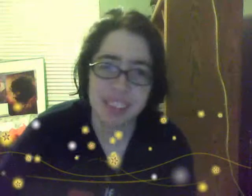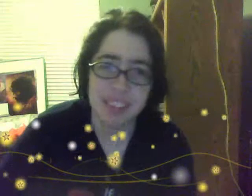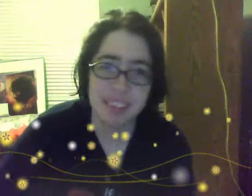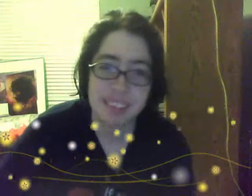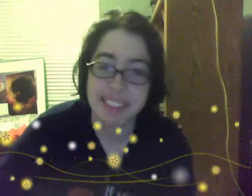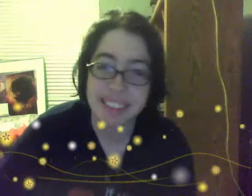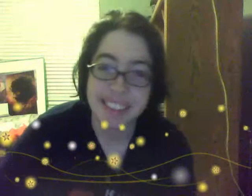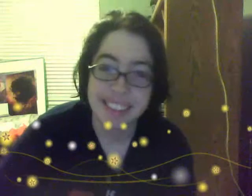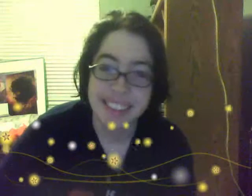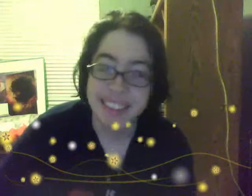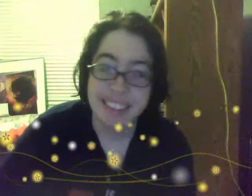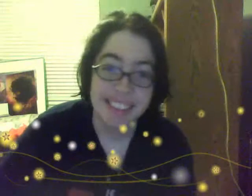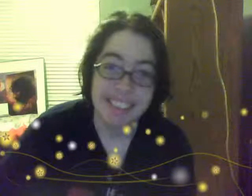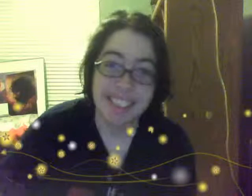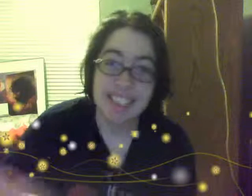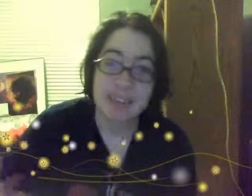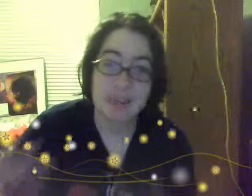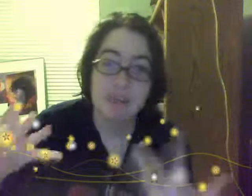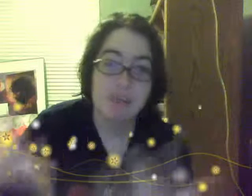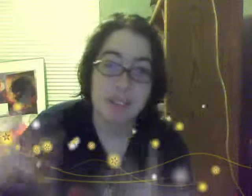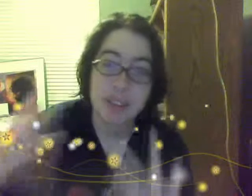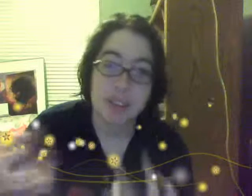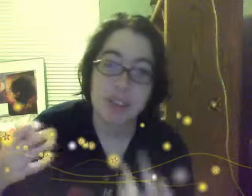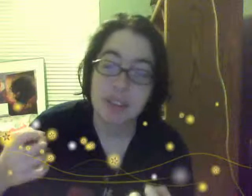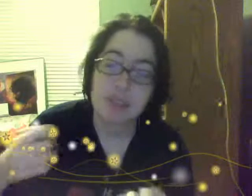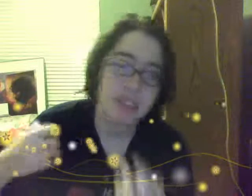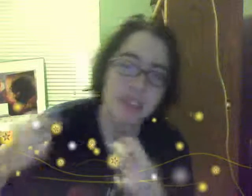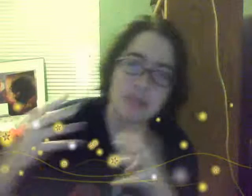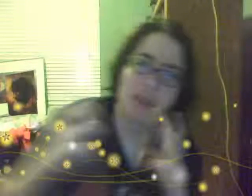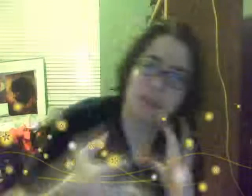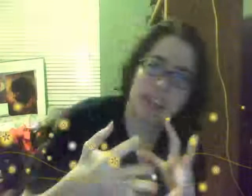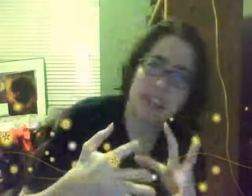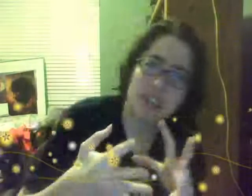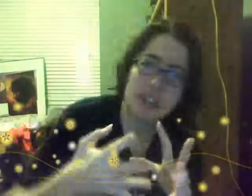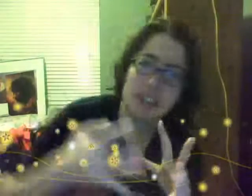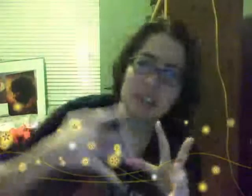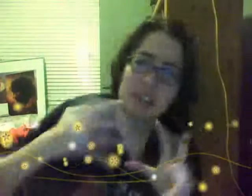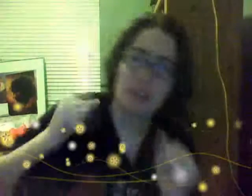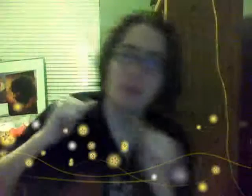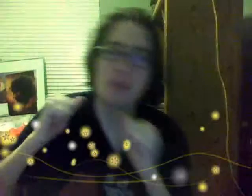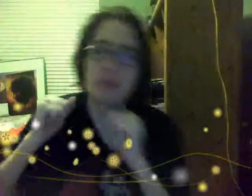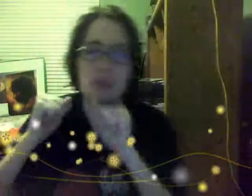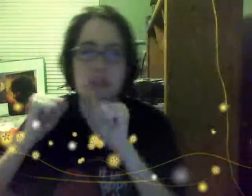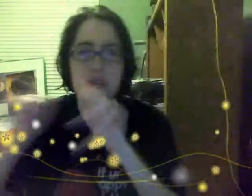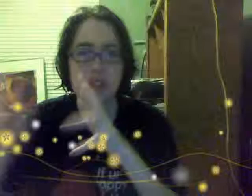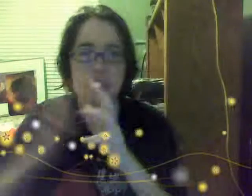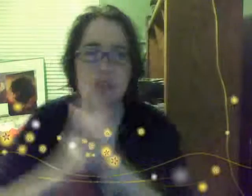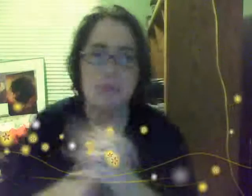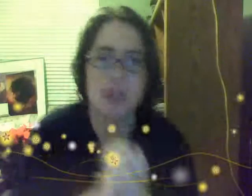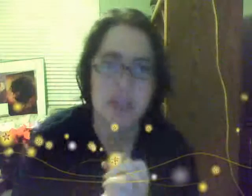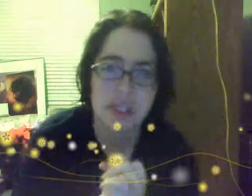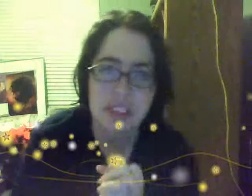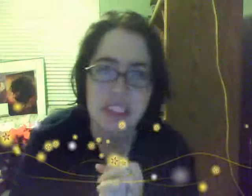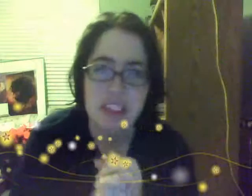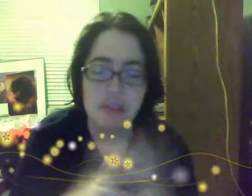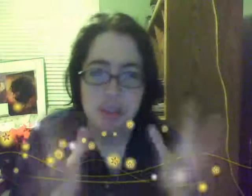So, yeah, it real so was the replication or the original better?